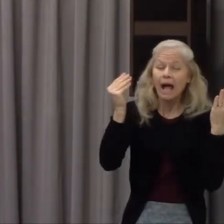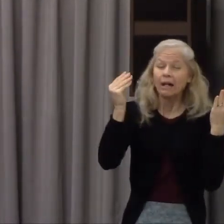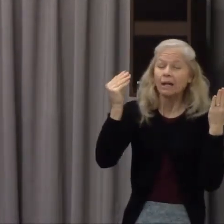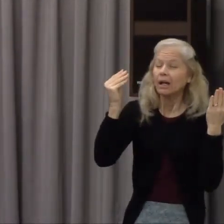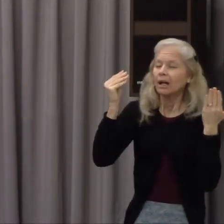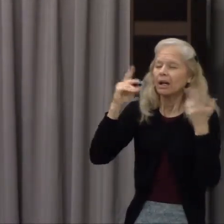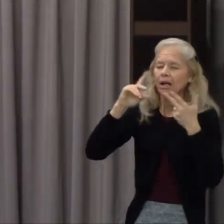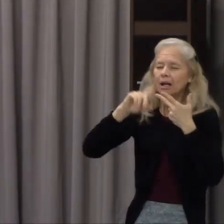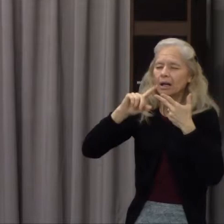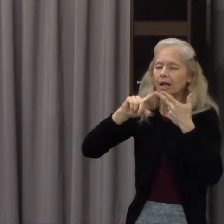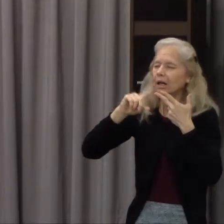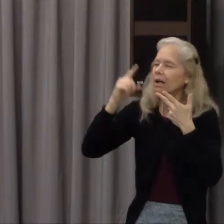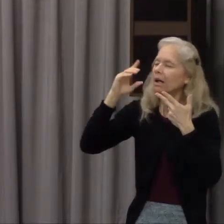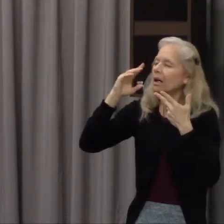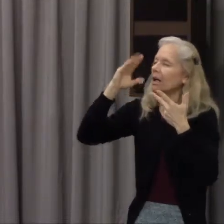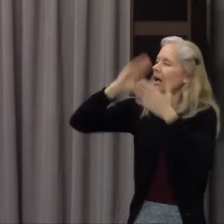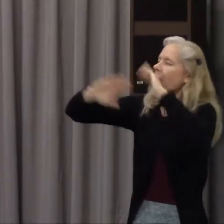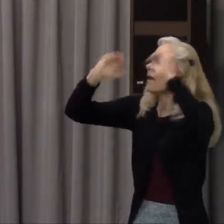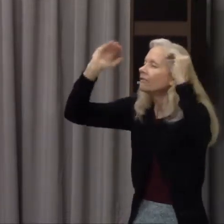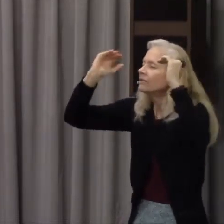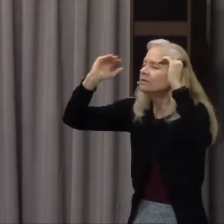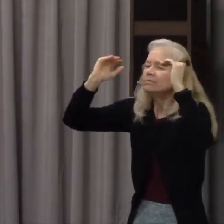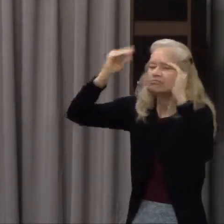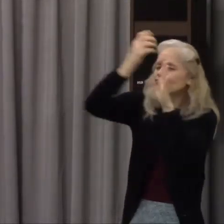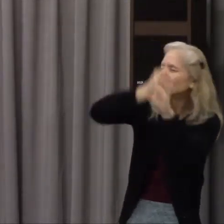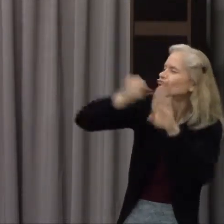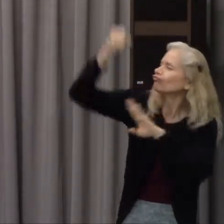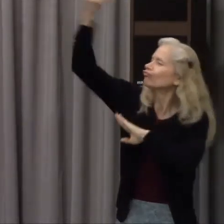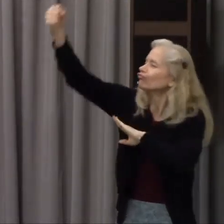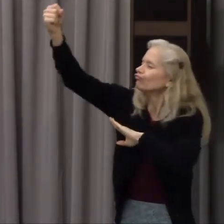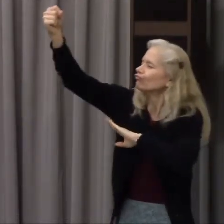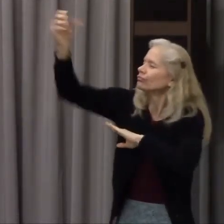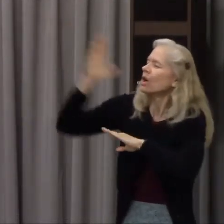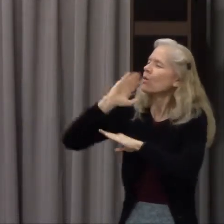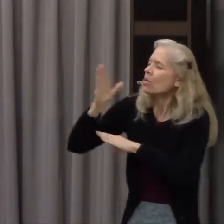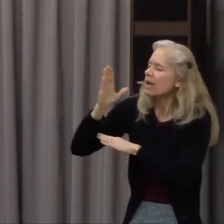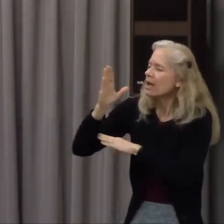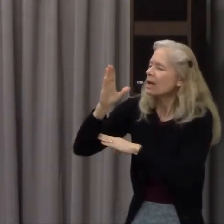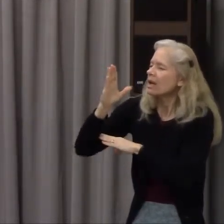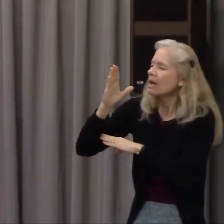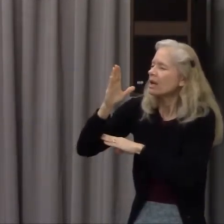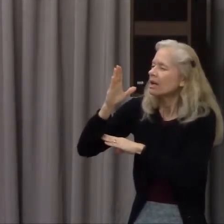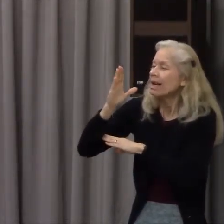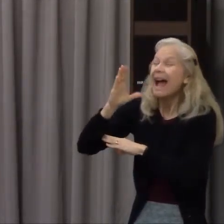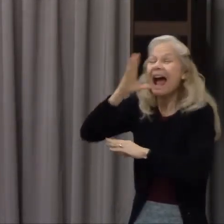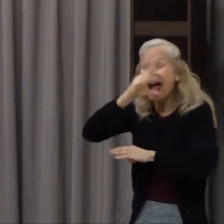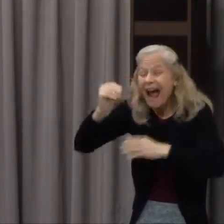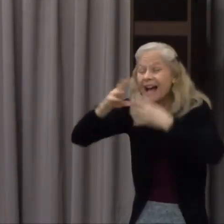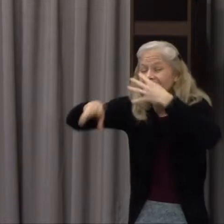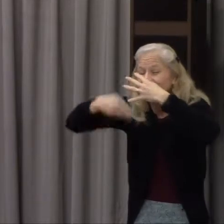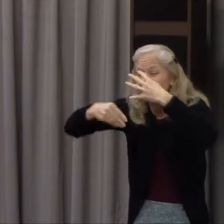dear God, also, you'd give us an opportunity to serve you while we're here. You'd give us all we need to do